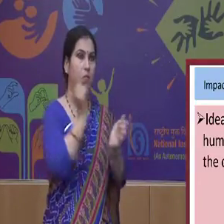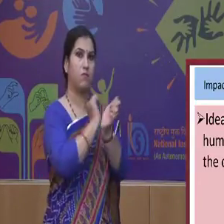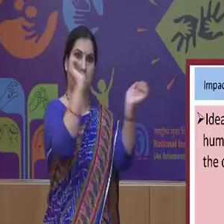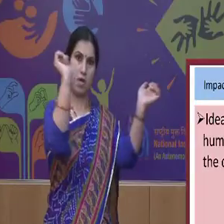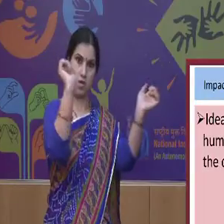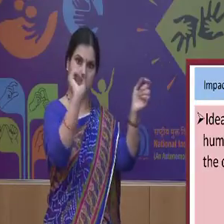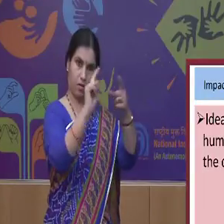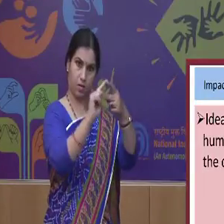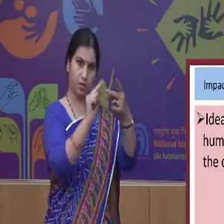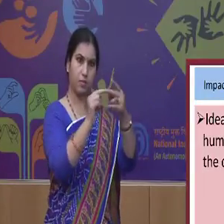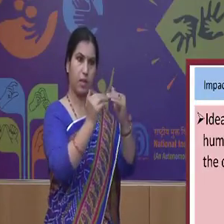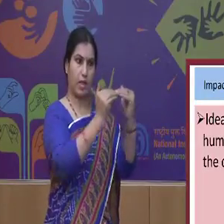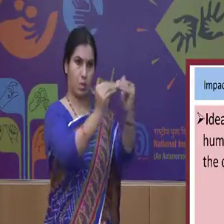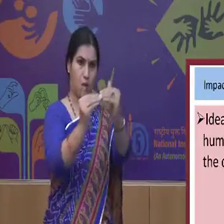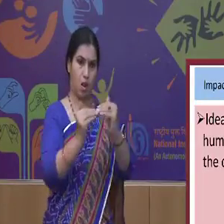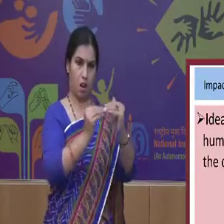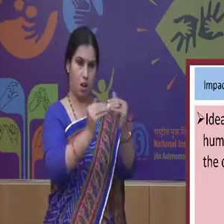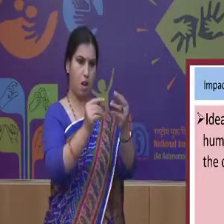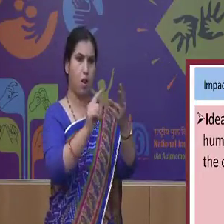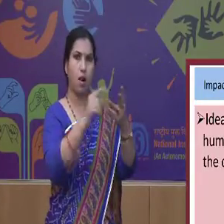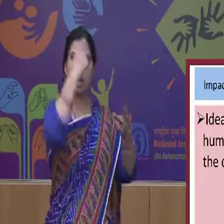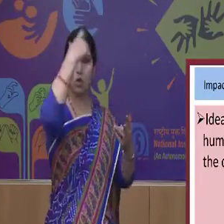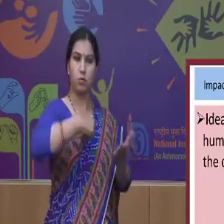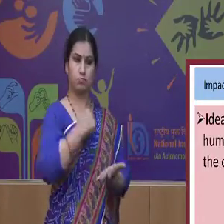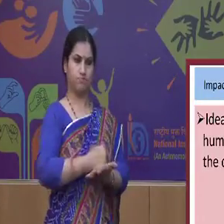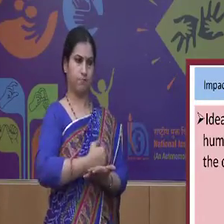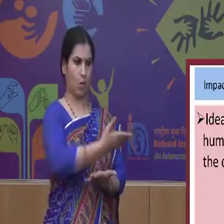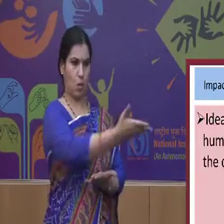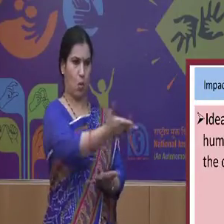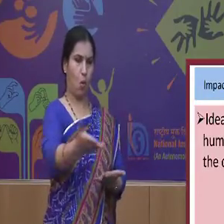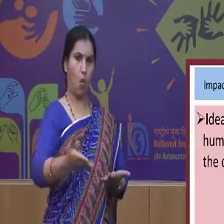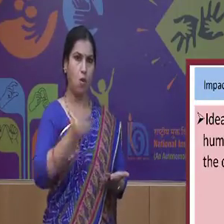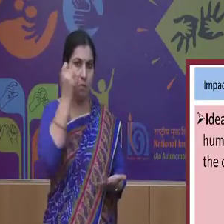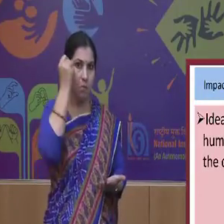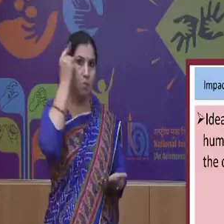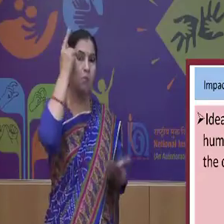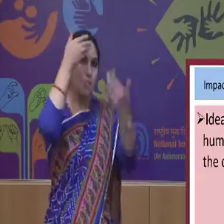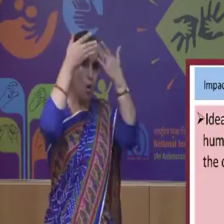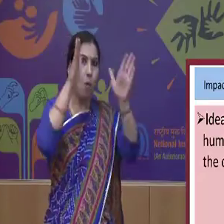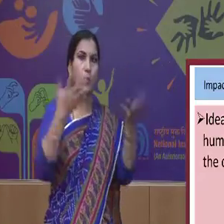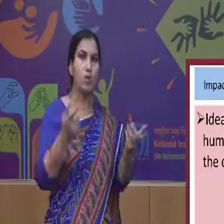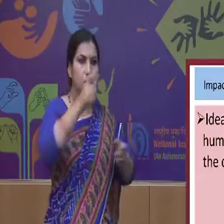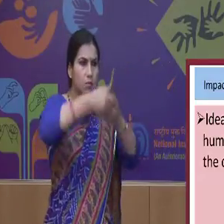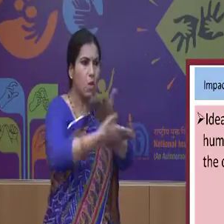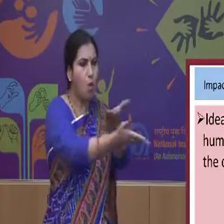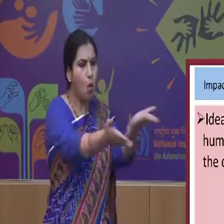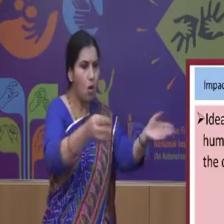equality, human rights, etc. All these reached to the common people of India.